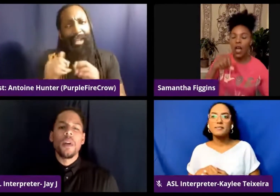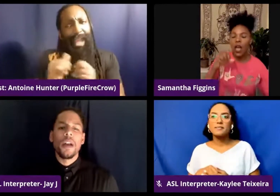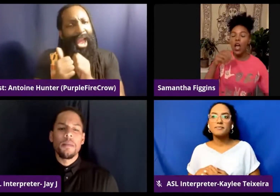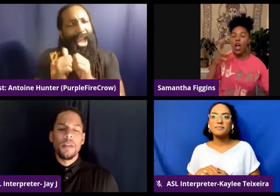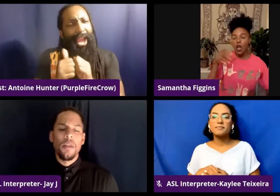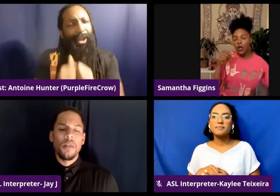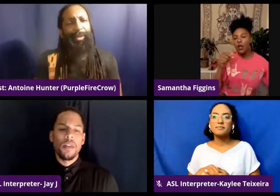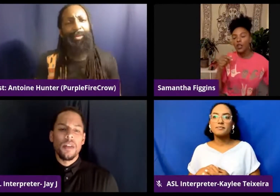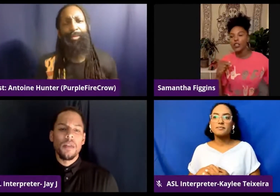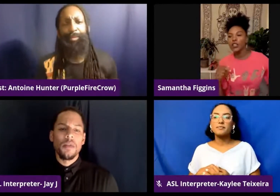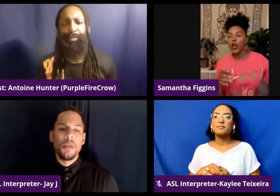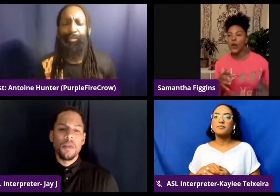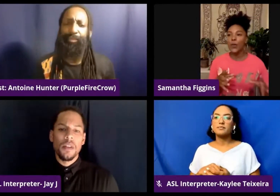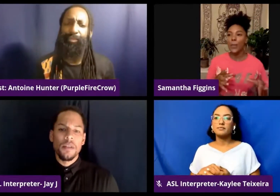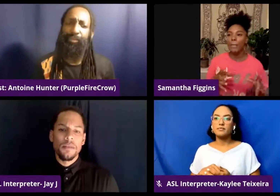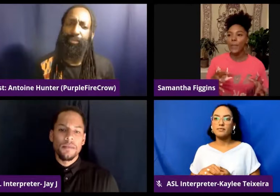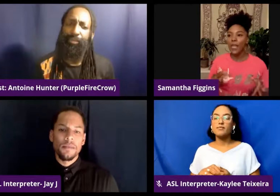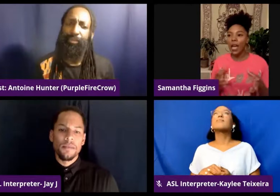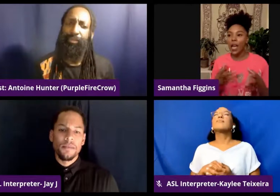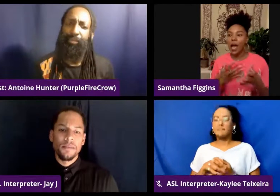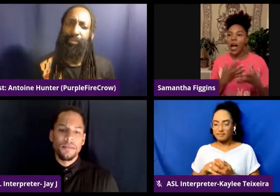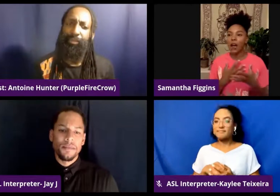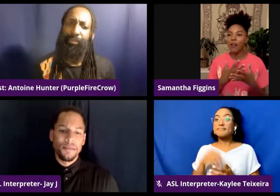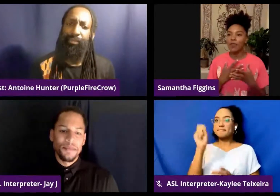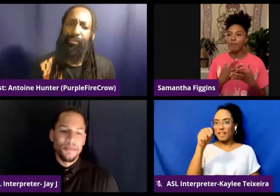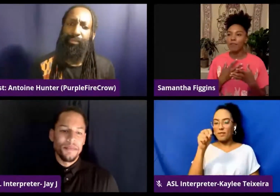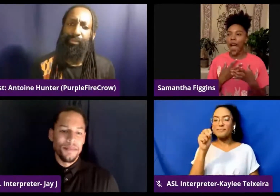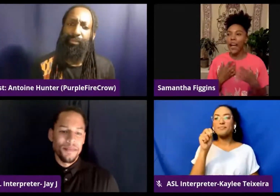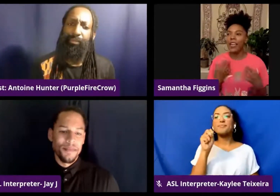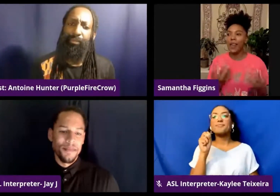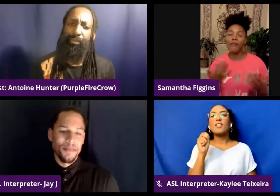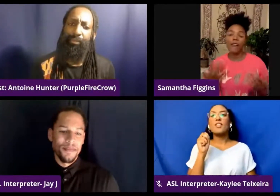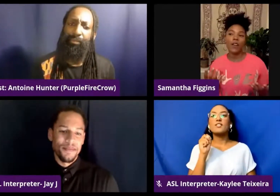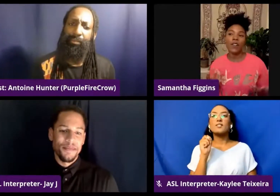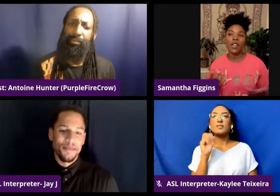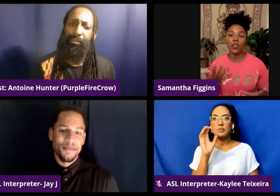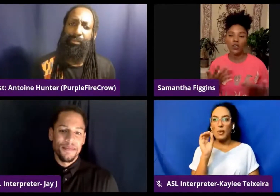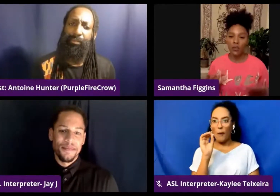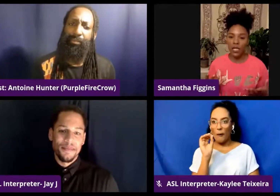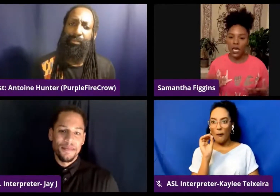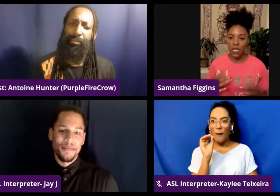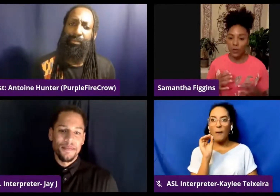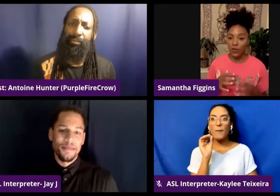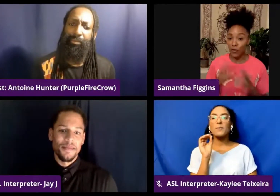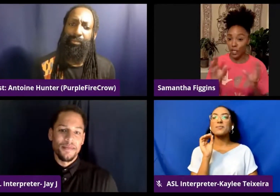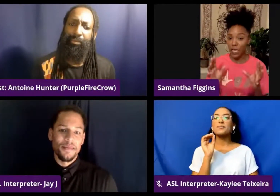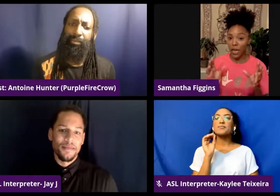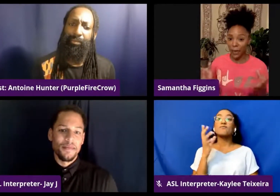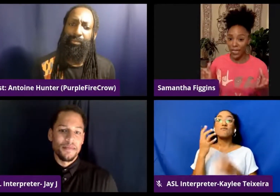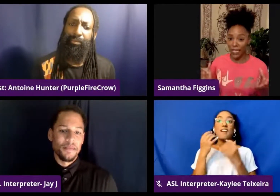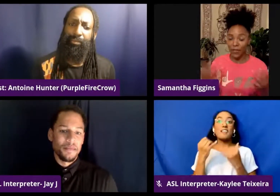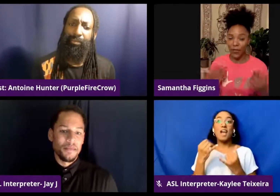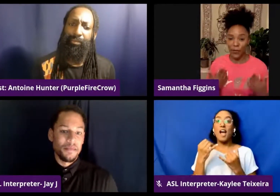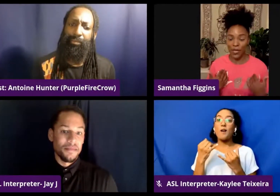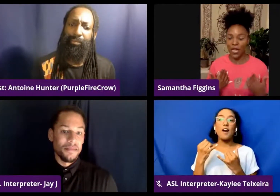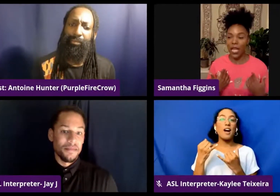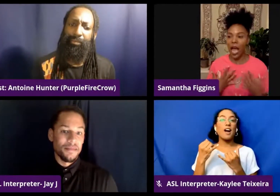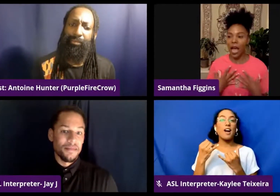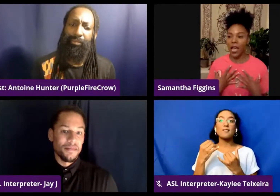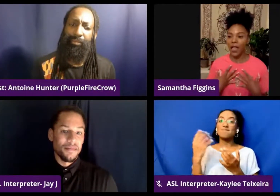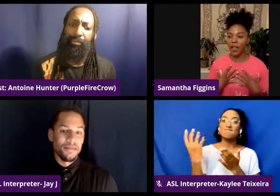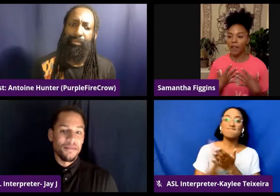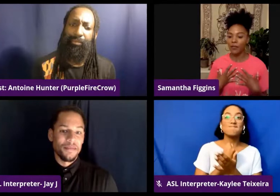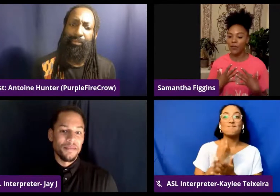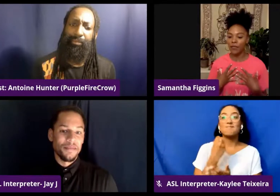How are you trying to be involved in the deaf community? So, yeah, I have found that social media has been really amazing for